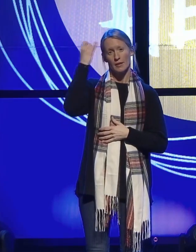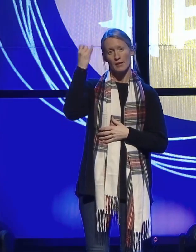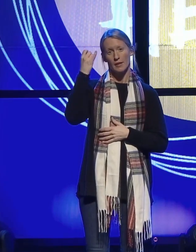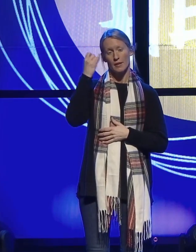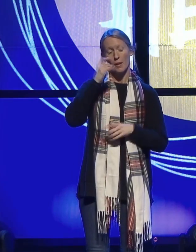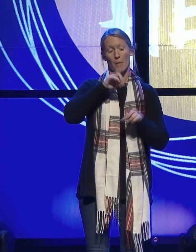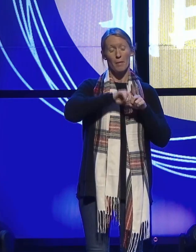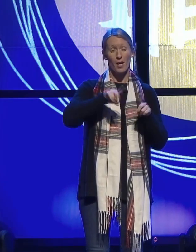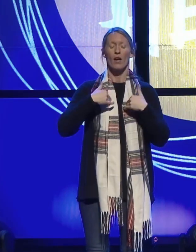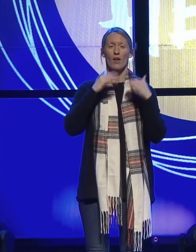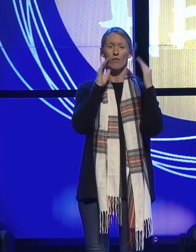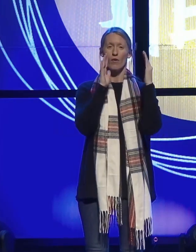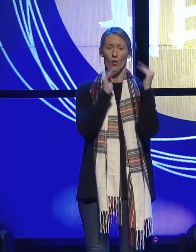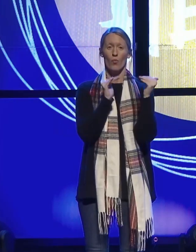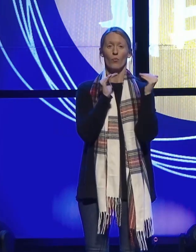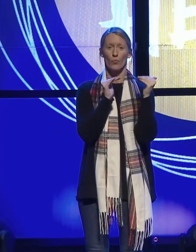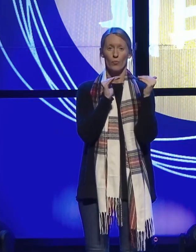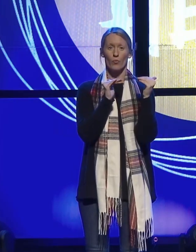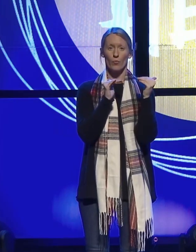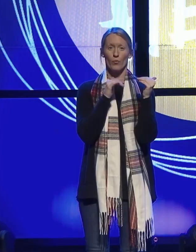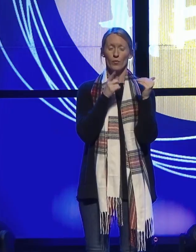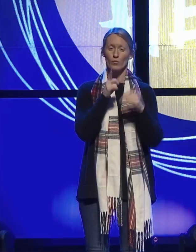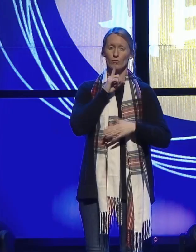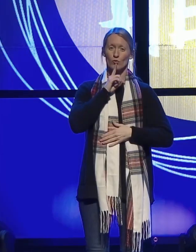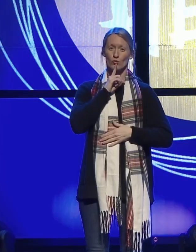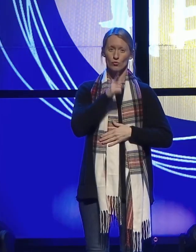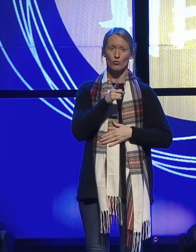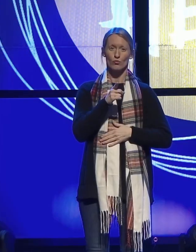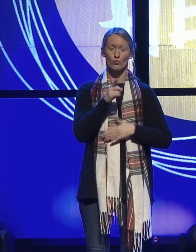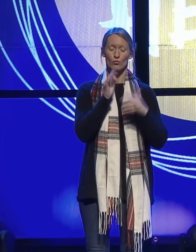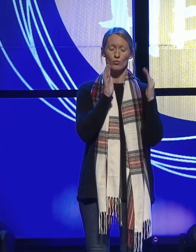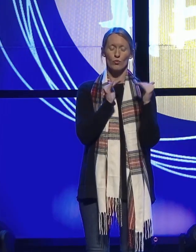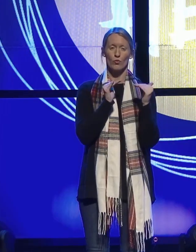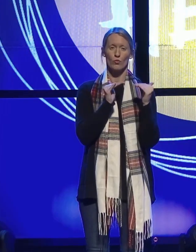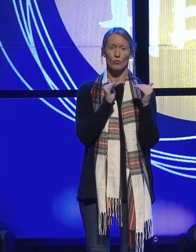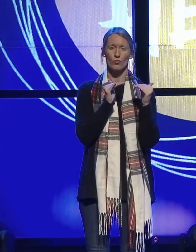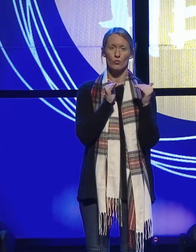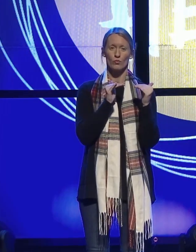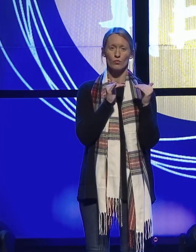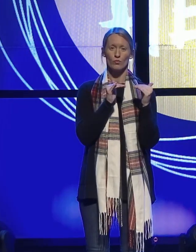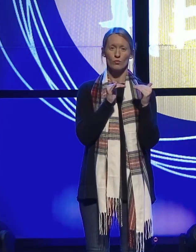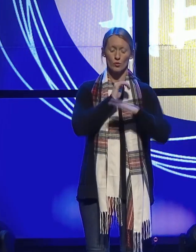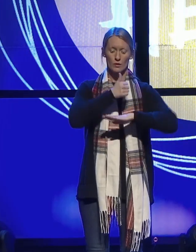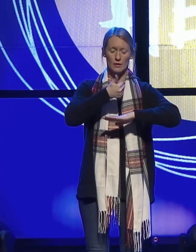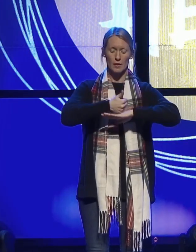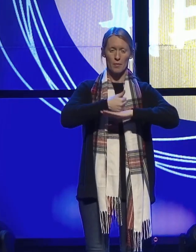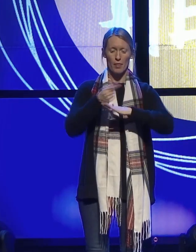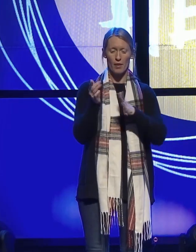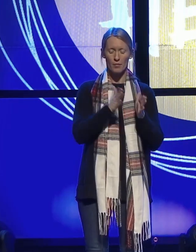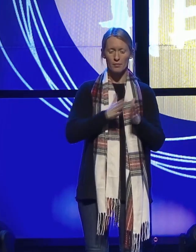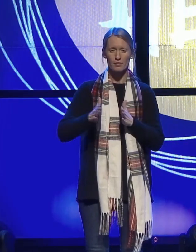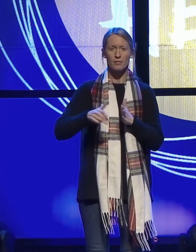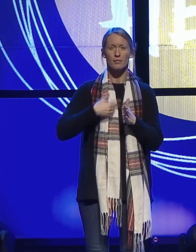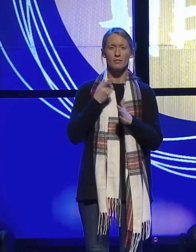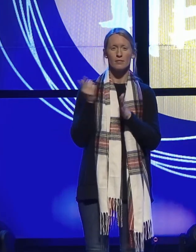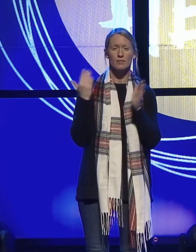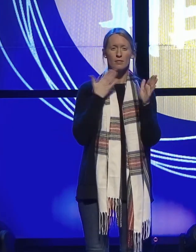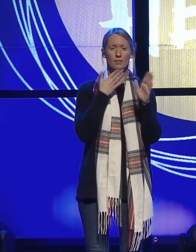hope. That's genuine hope. So create that path. Identify that one strong